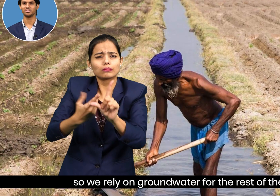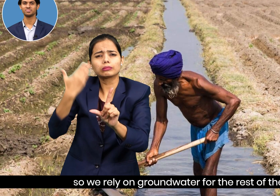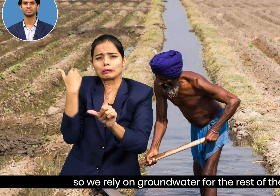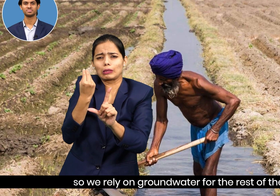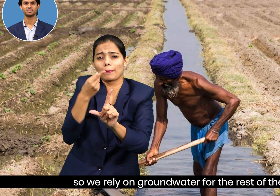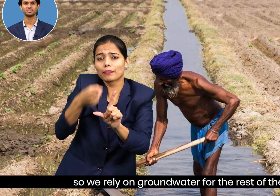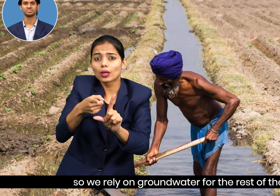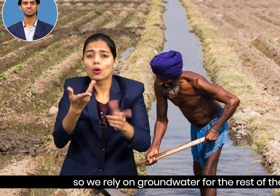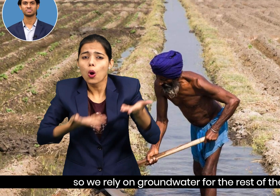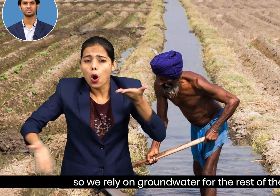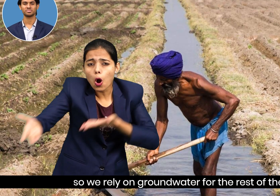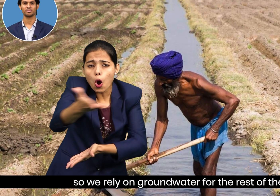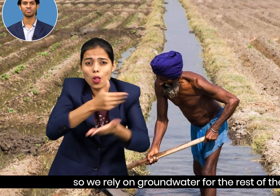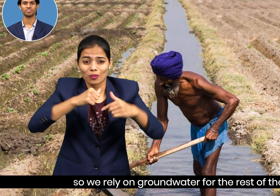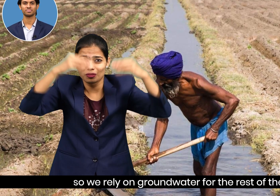of the year.